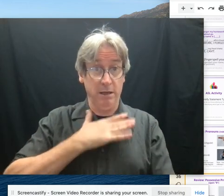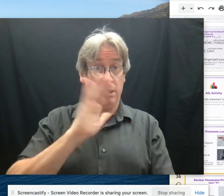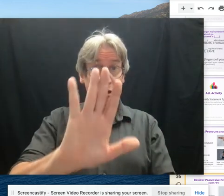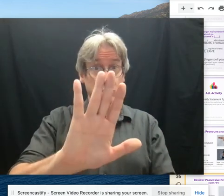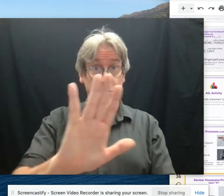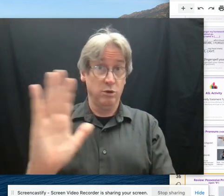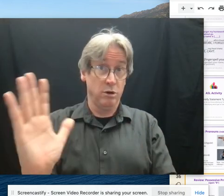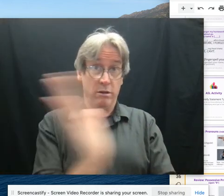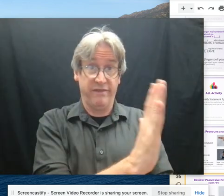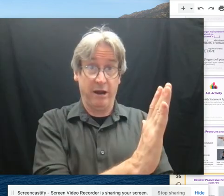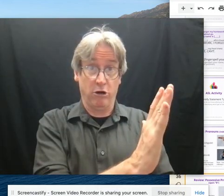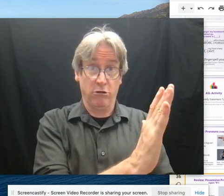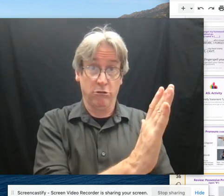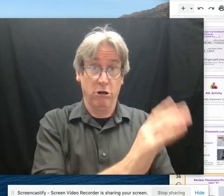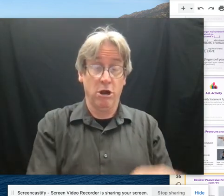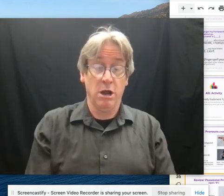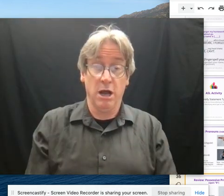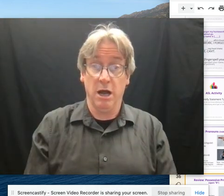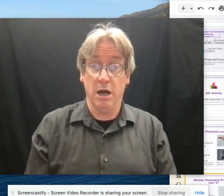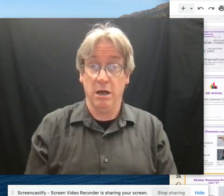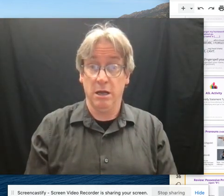me, you, their,